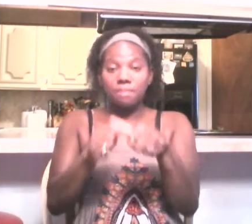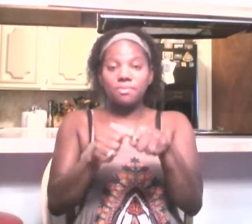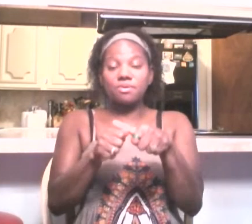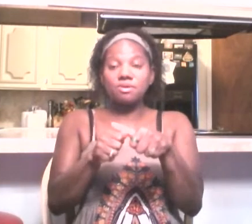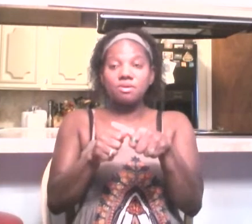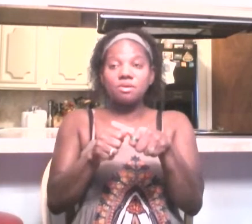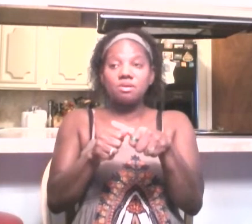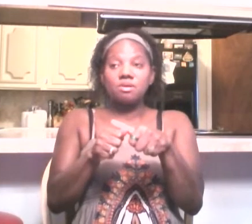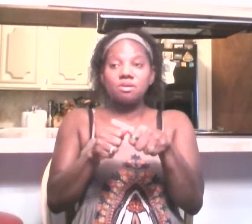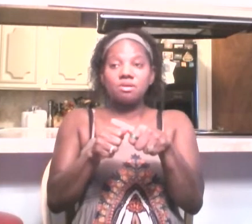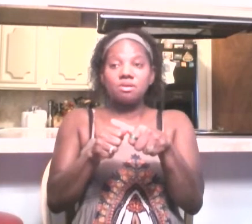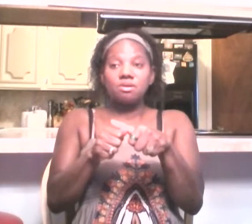remember.